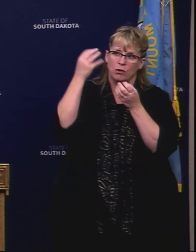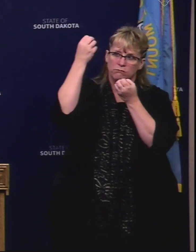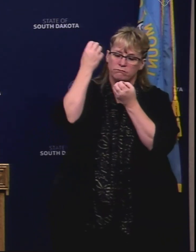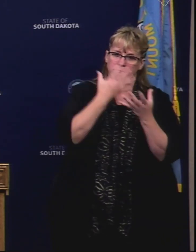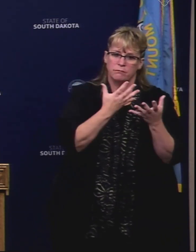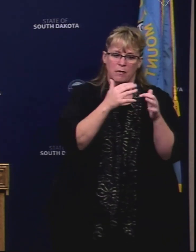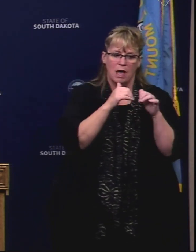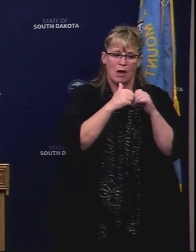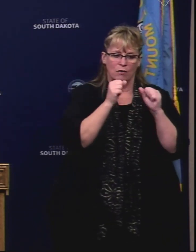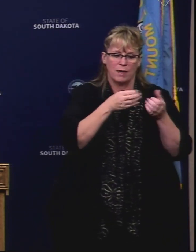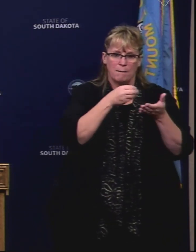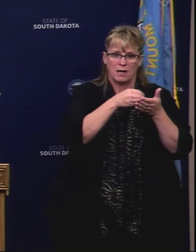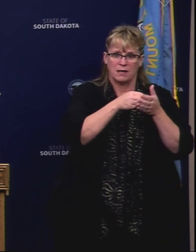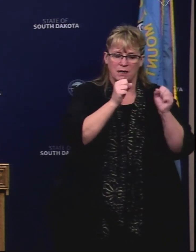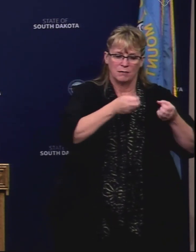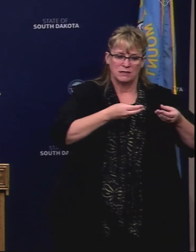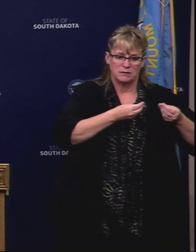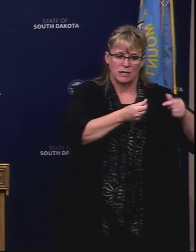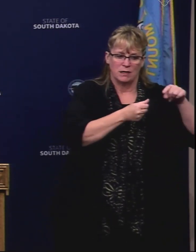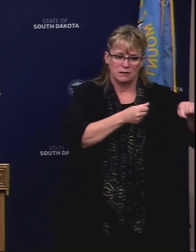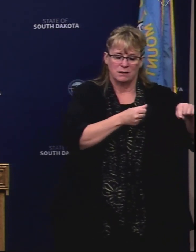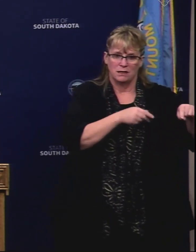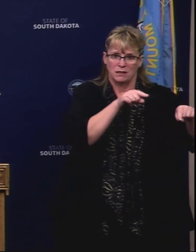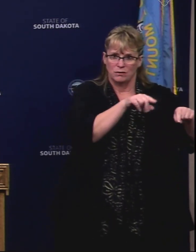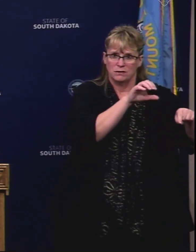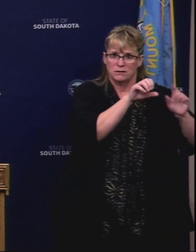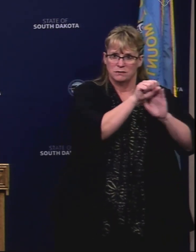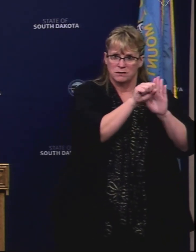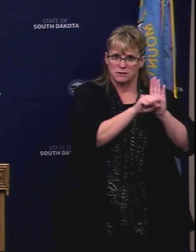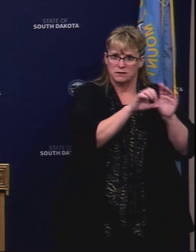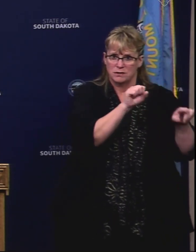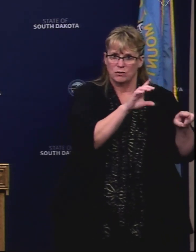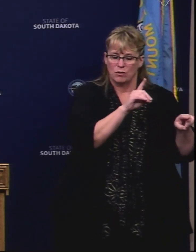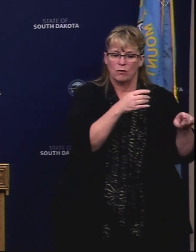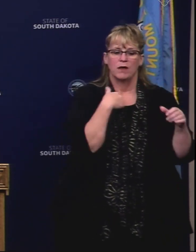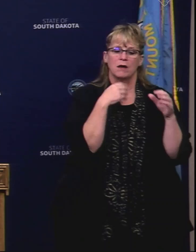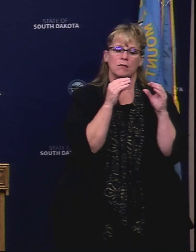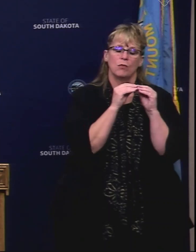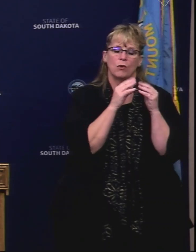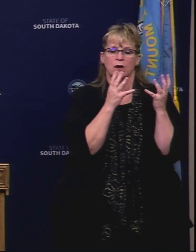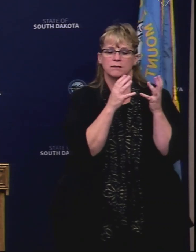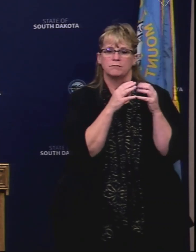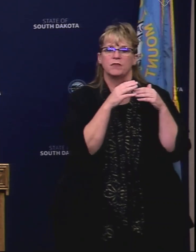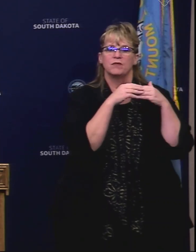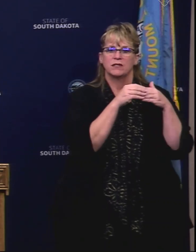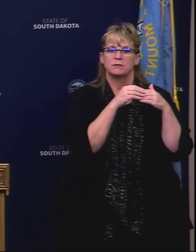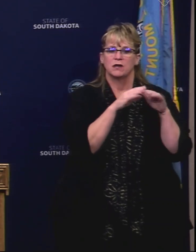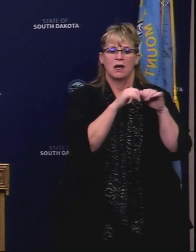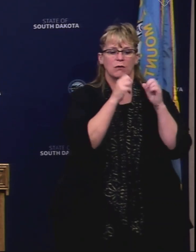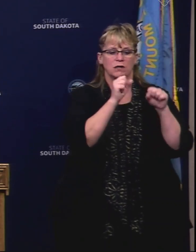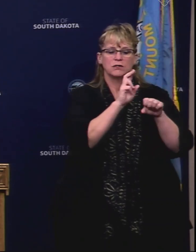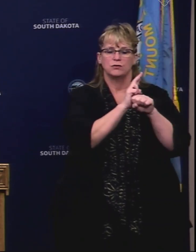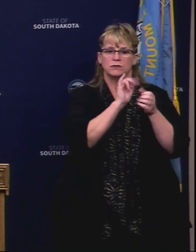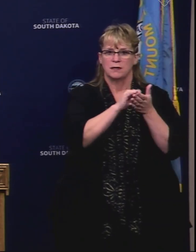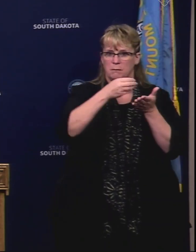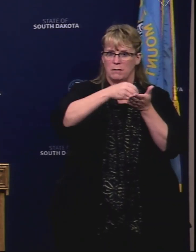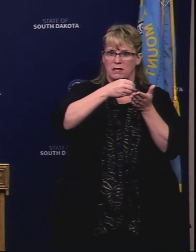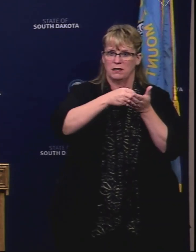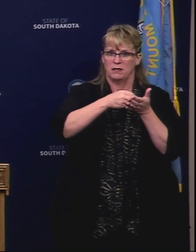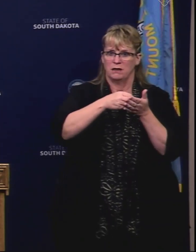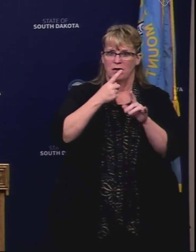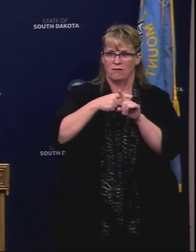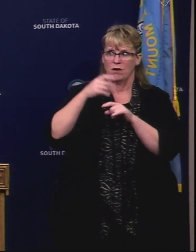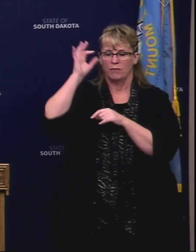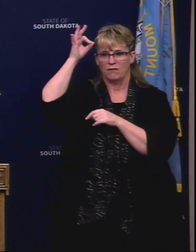can be spent, we're learning that we're getting a little bit more flexibility on how we can utilize the funds. And